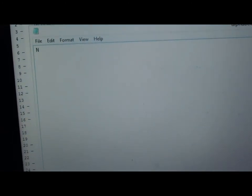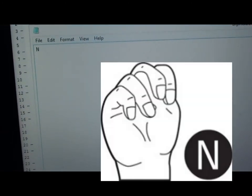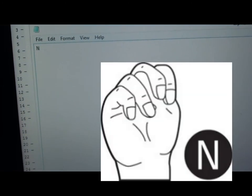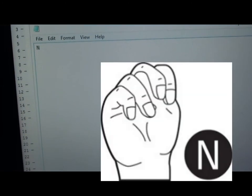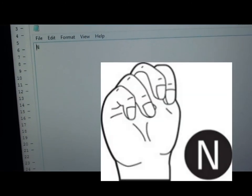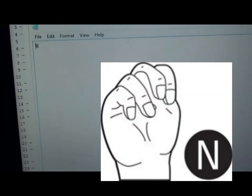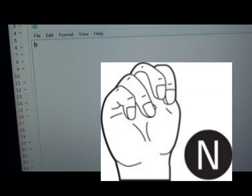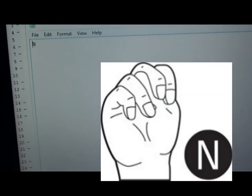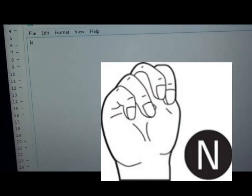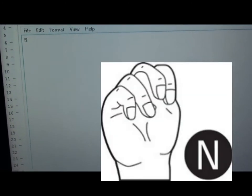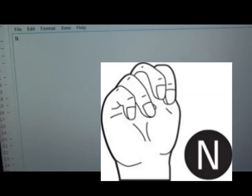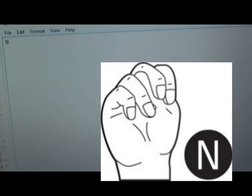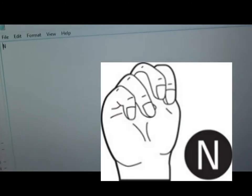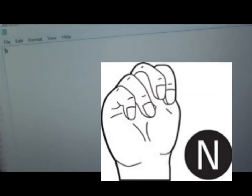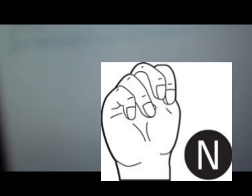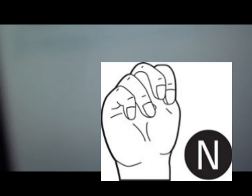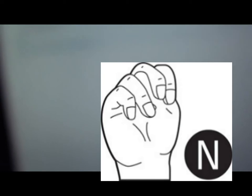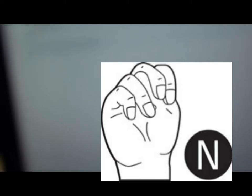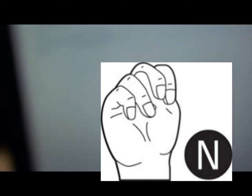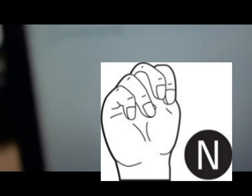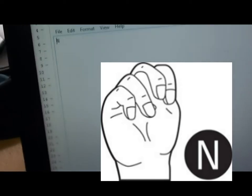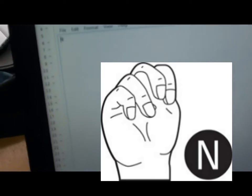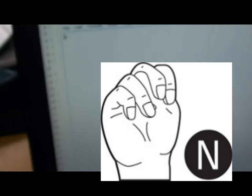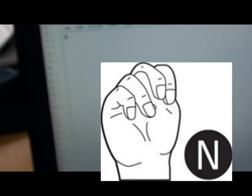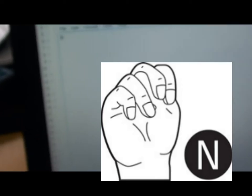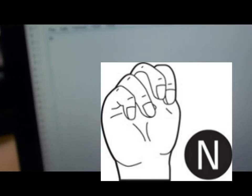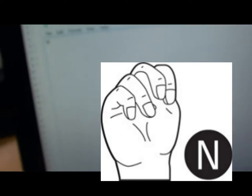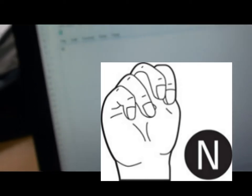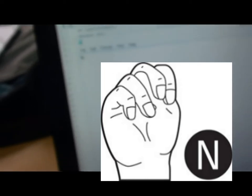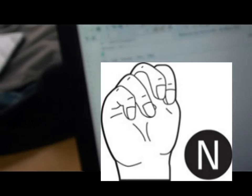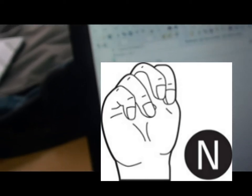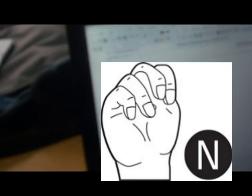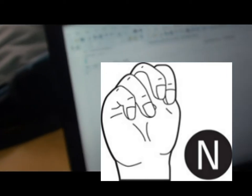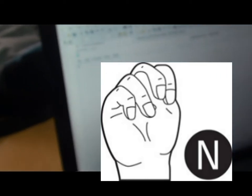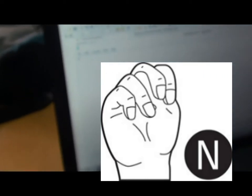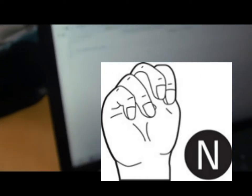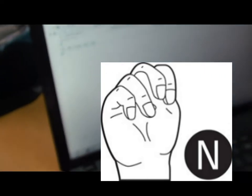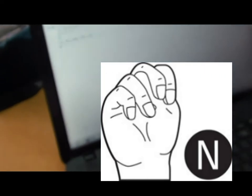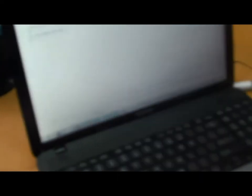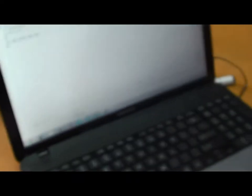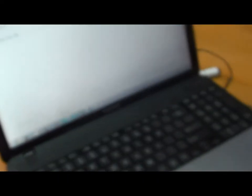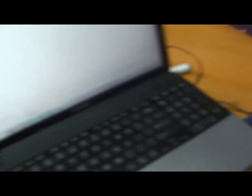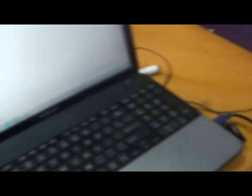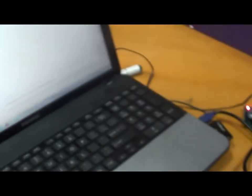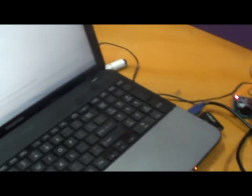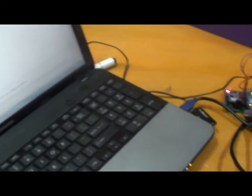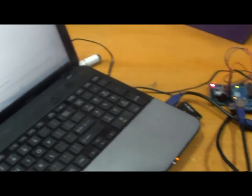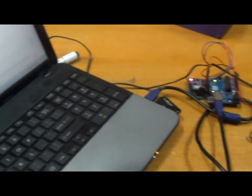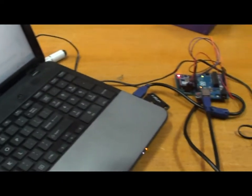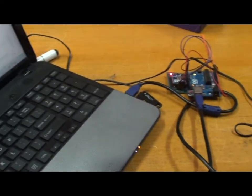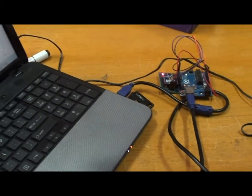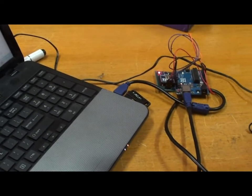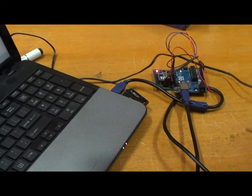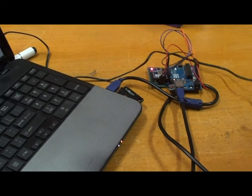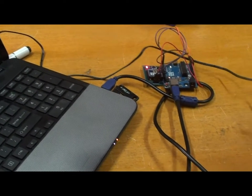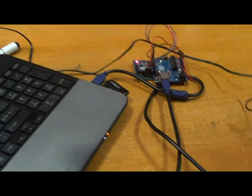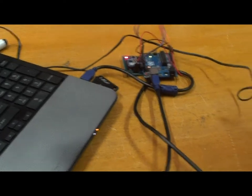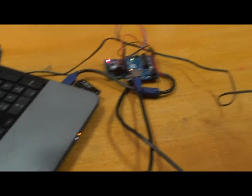The next alphabet was N. So these are a few examples of how, after the sign language glove was built